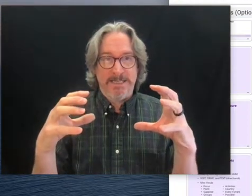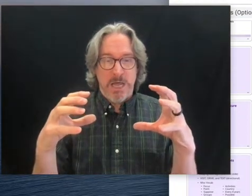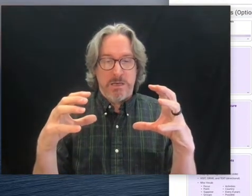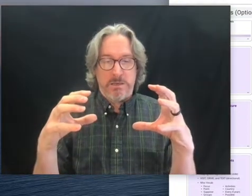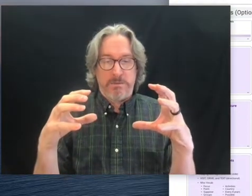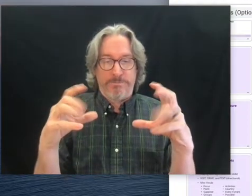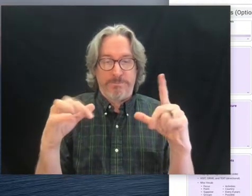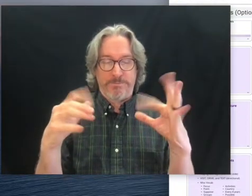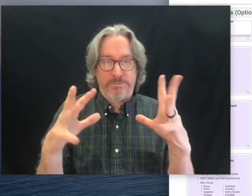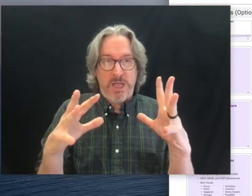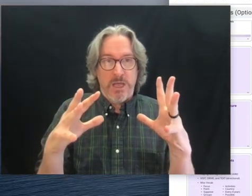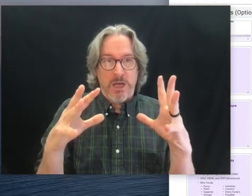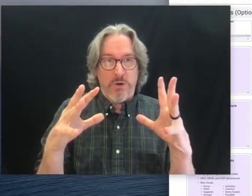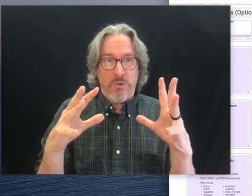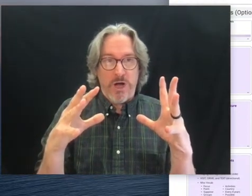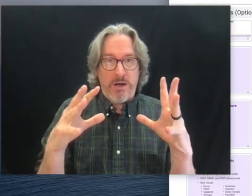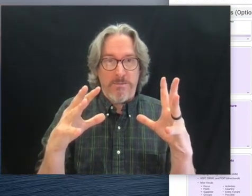That